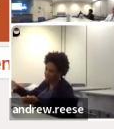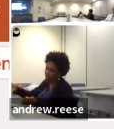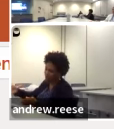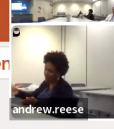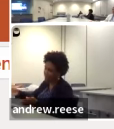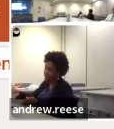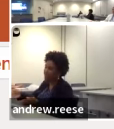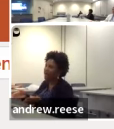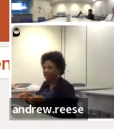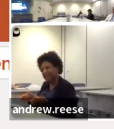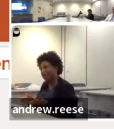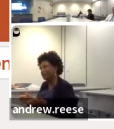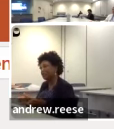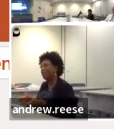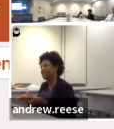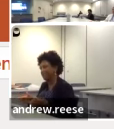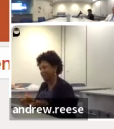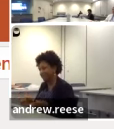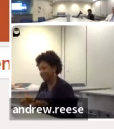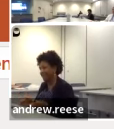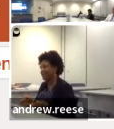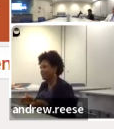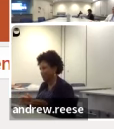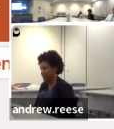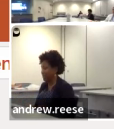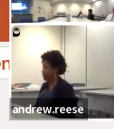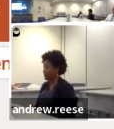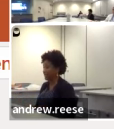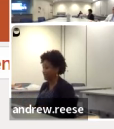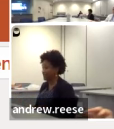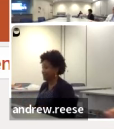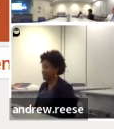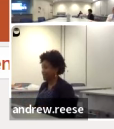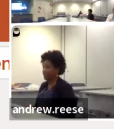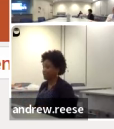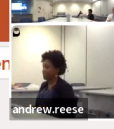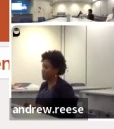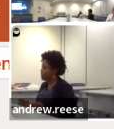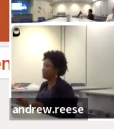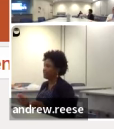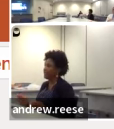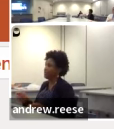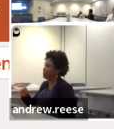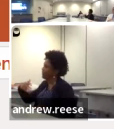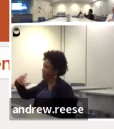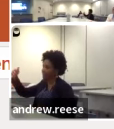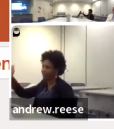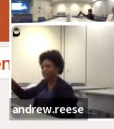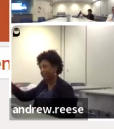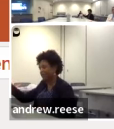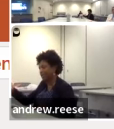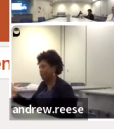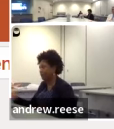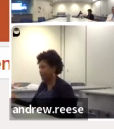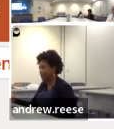goal, an outcome about how they're going to support that person to return employment. You know, not saying, oh, it's